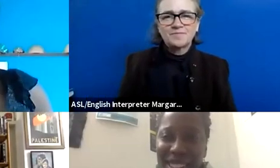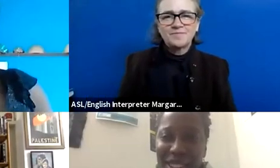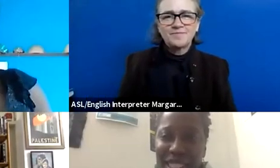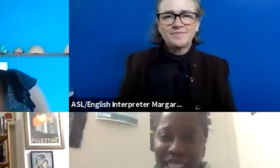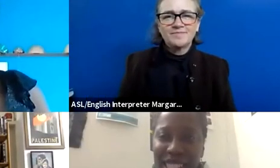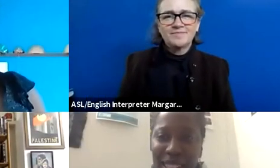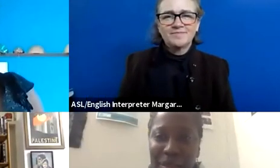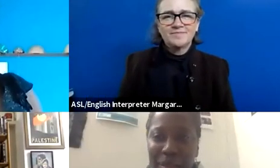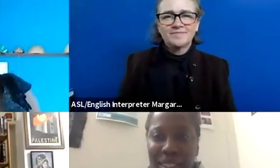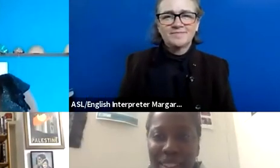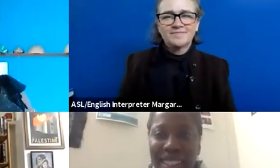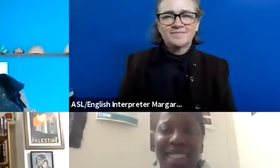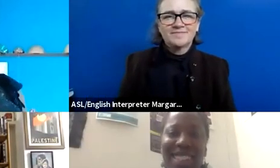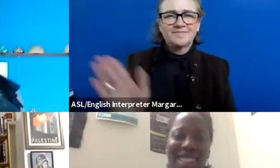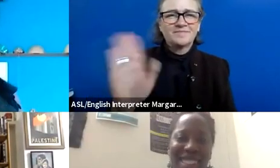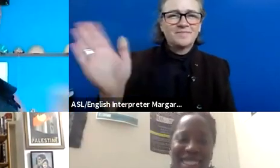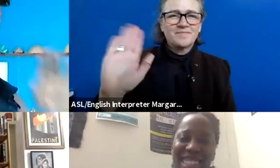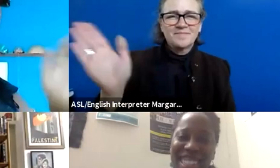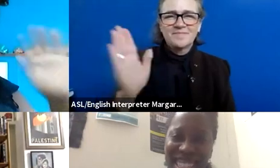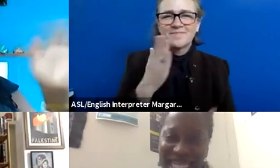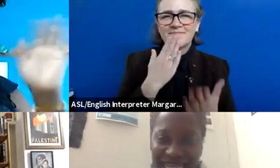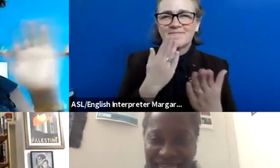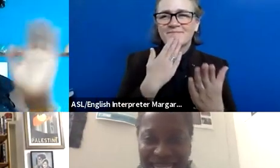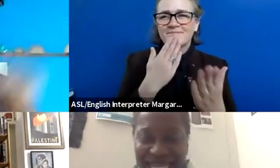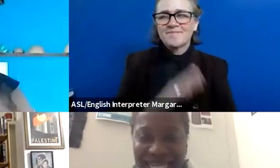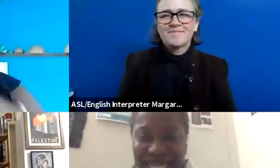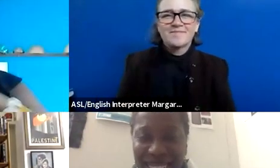Like our Shirley. Gracias, Rose.